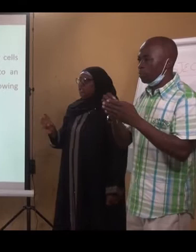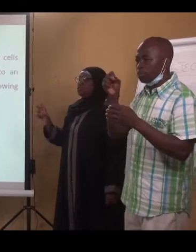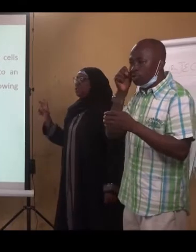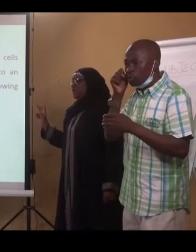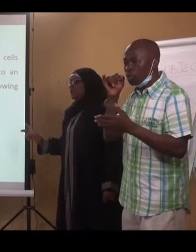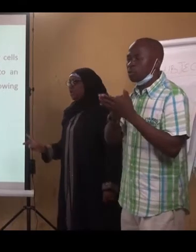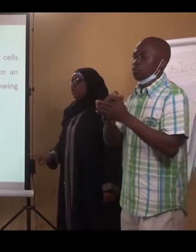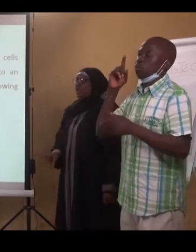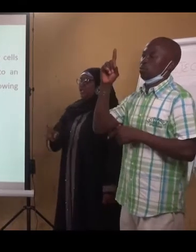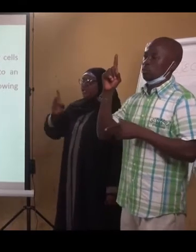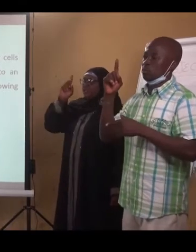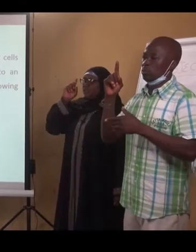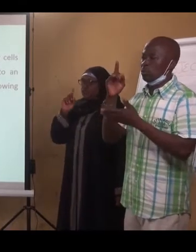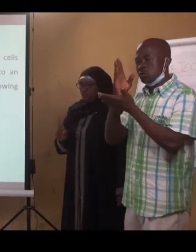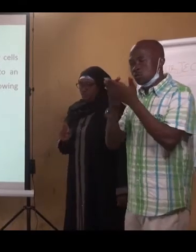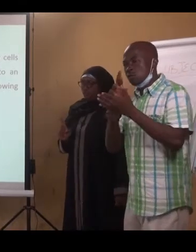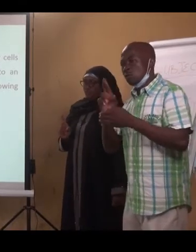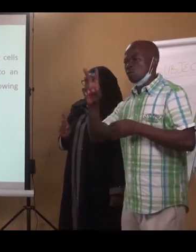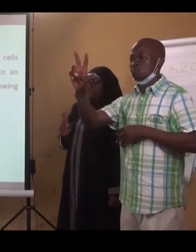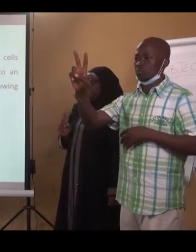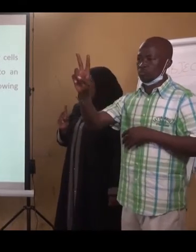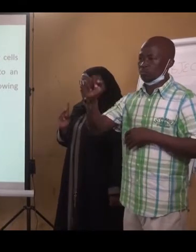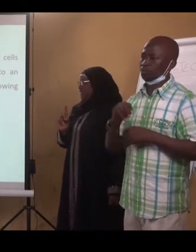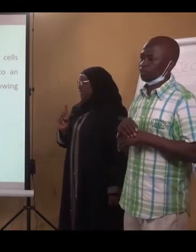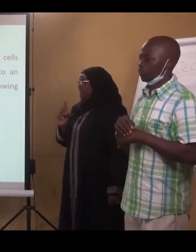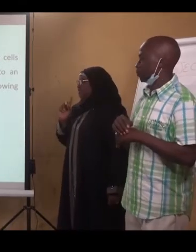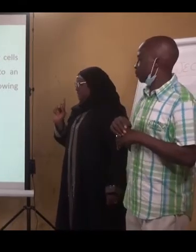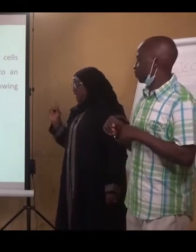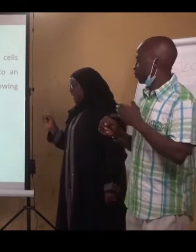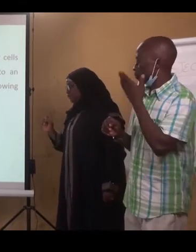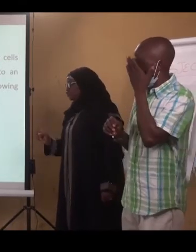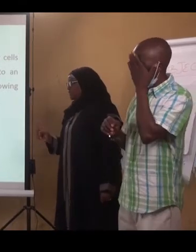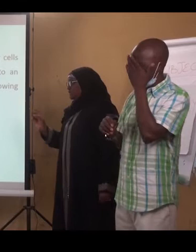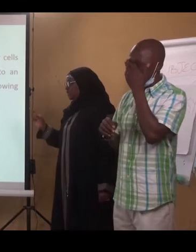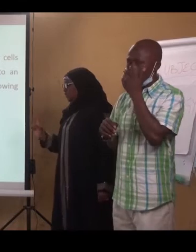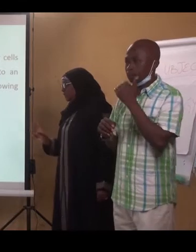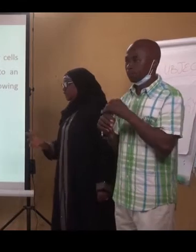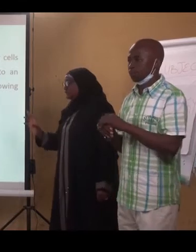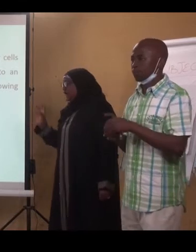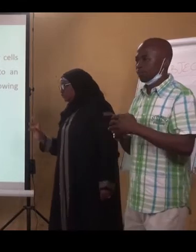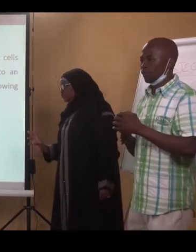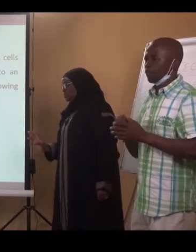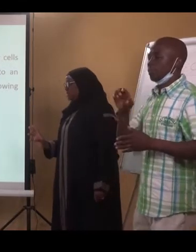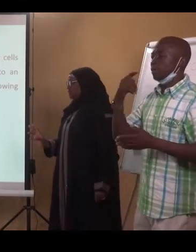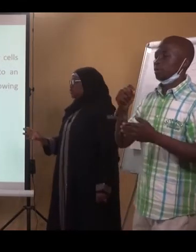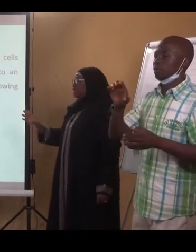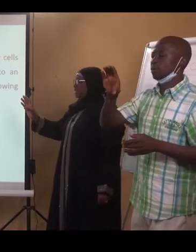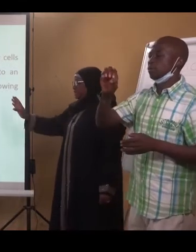some embryo is two. There are two. The cotyledons are two. So it depends